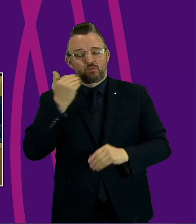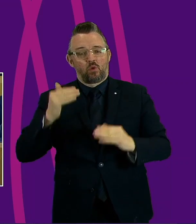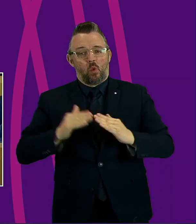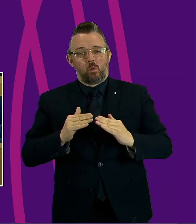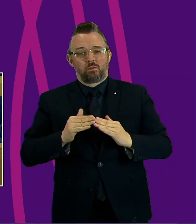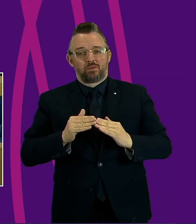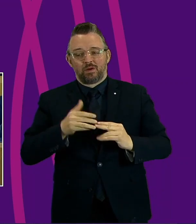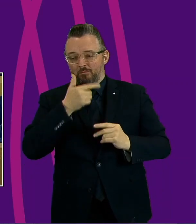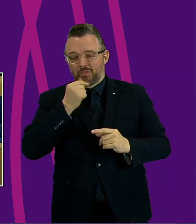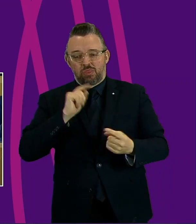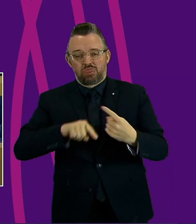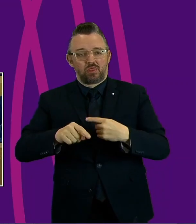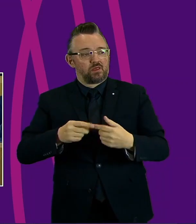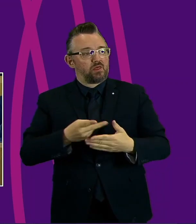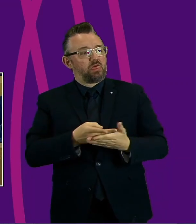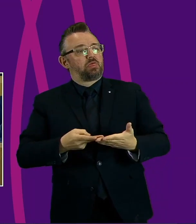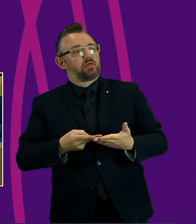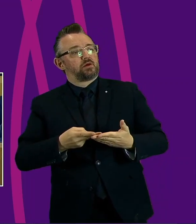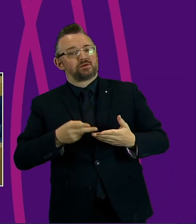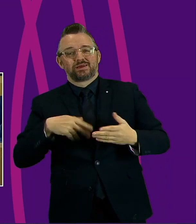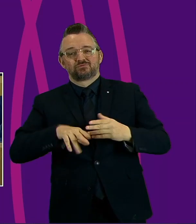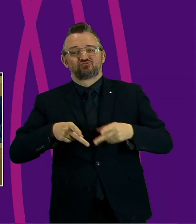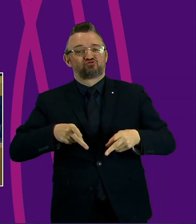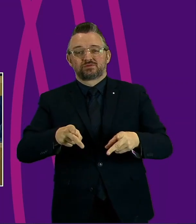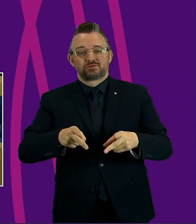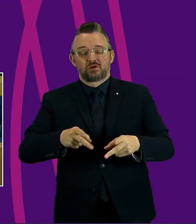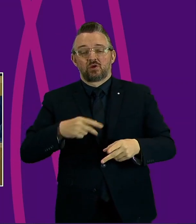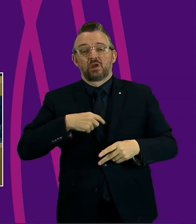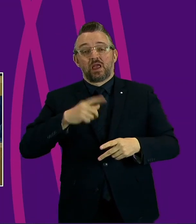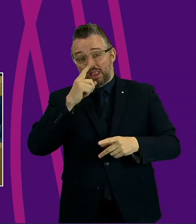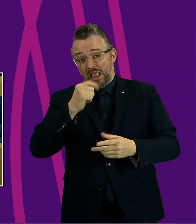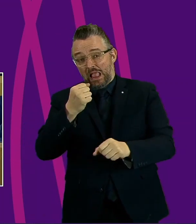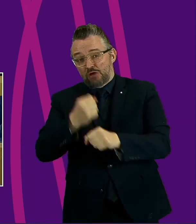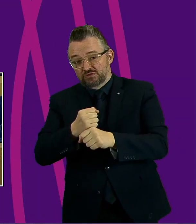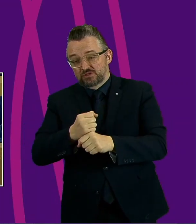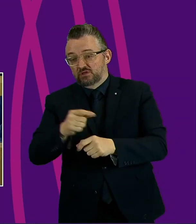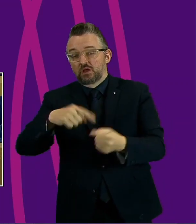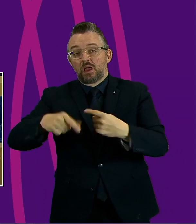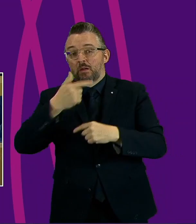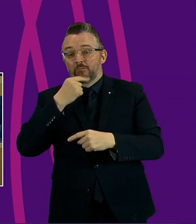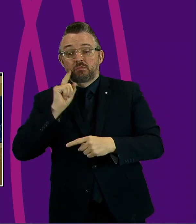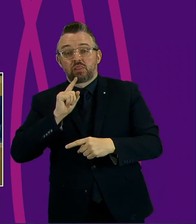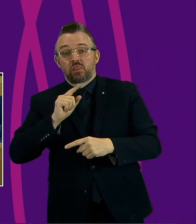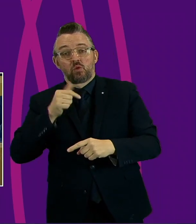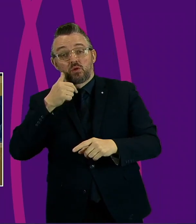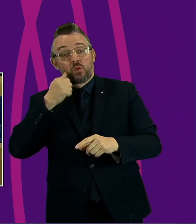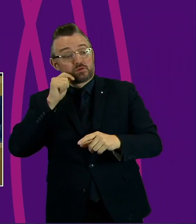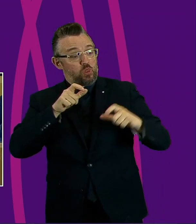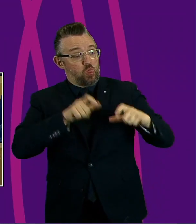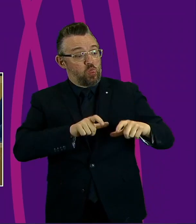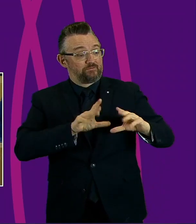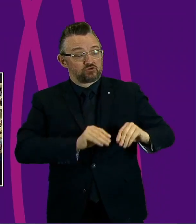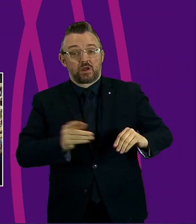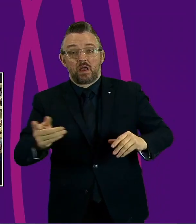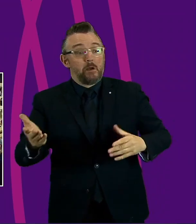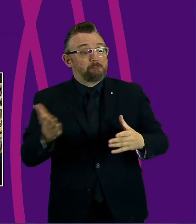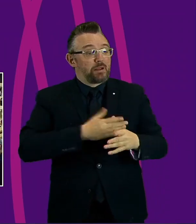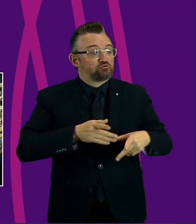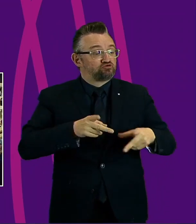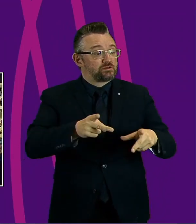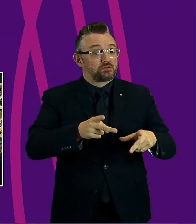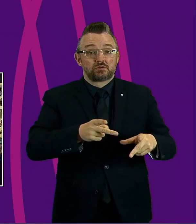us a guarantee that no one will be put back on the street or into unsuitable accommodation when the restrictions are lifted?